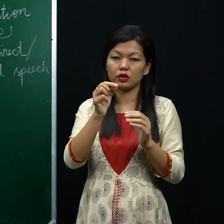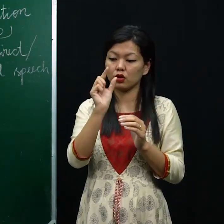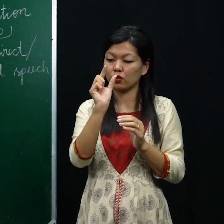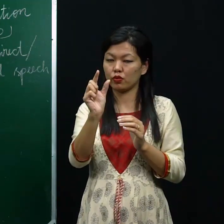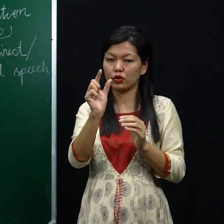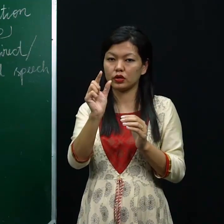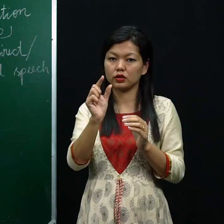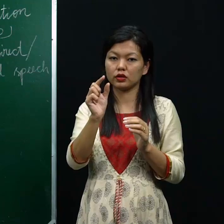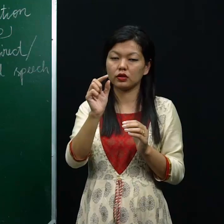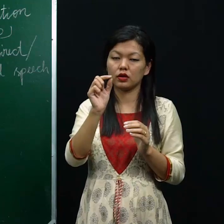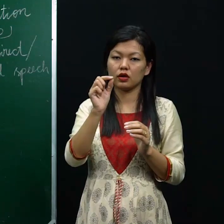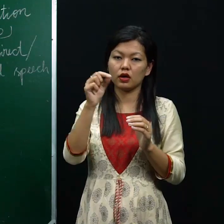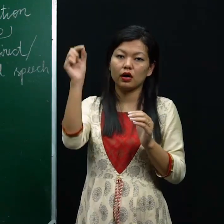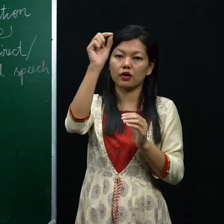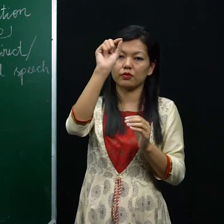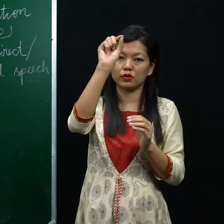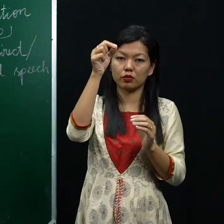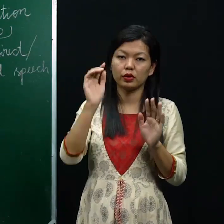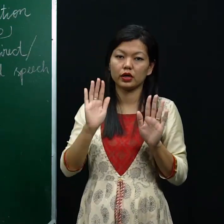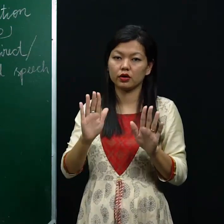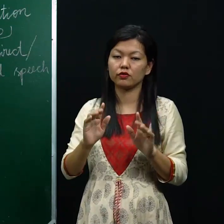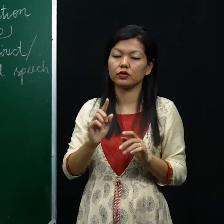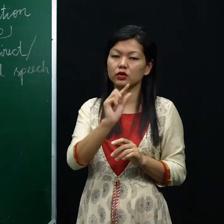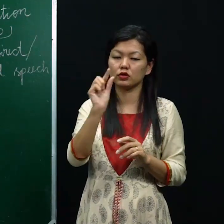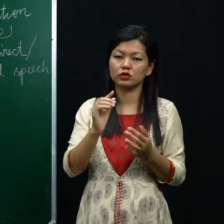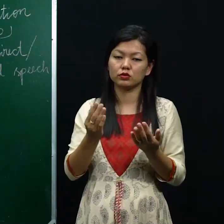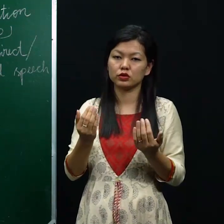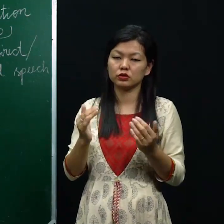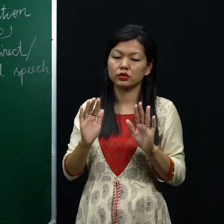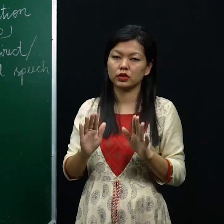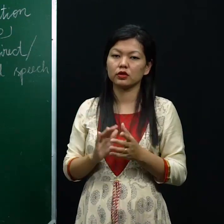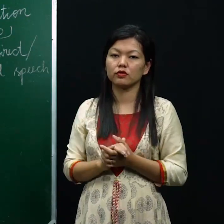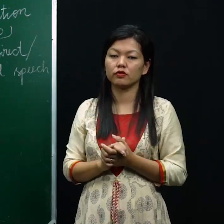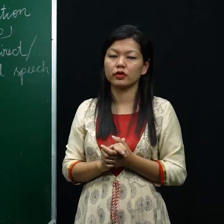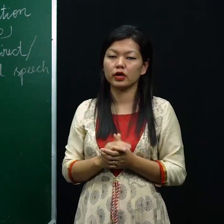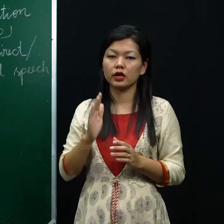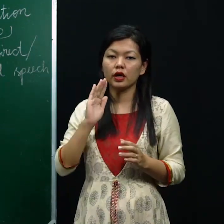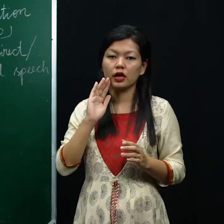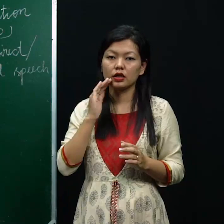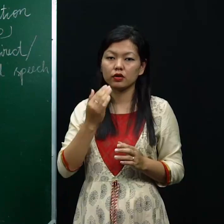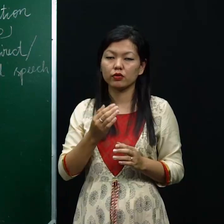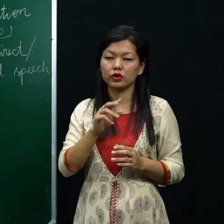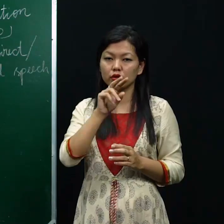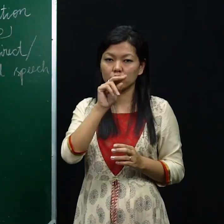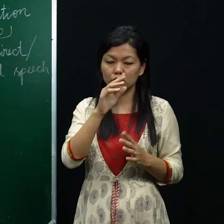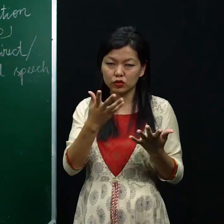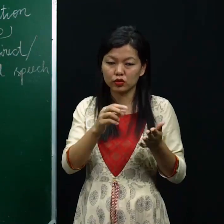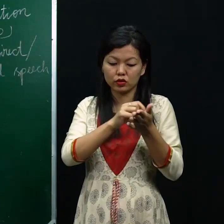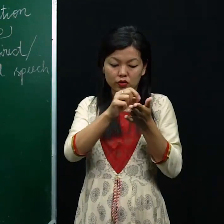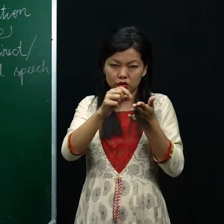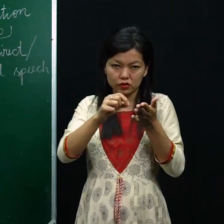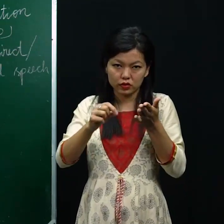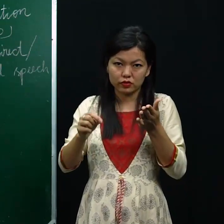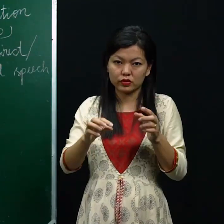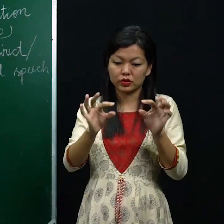you will avoid all those things except the full stop. And full stop is a necessity. We all know that. After every